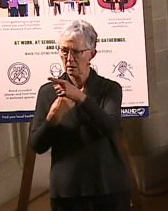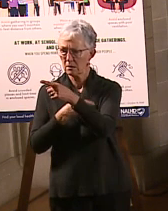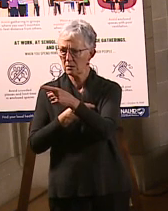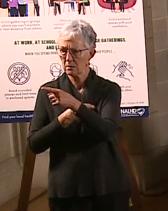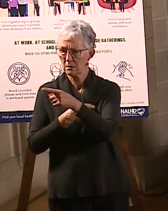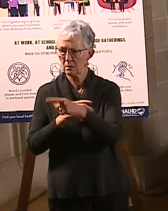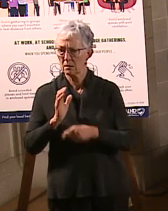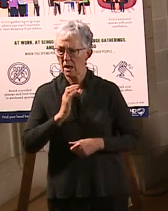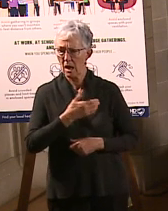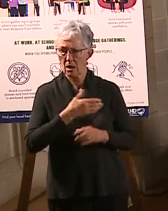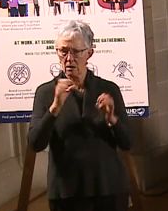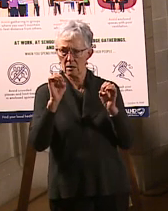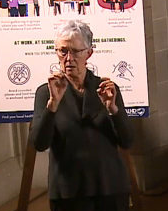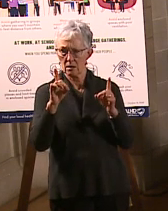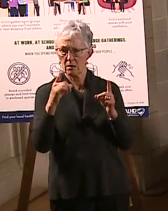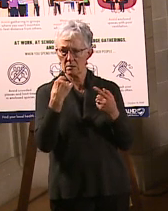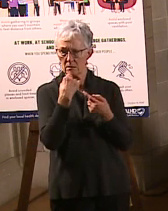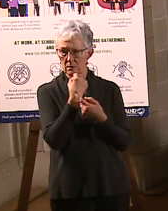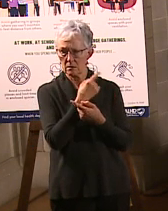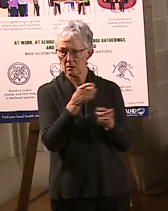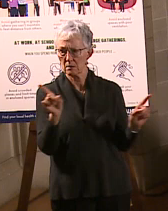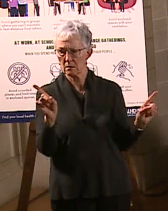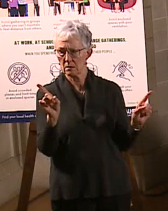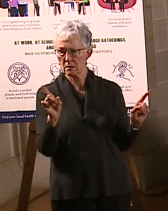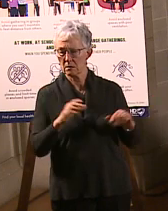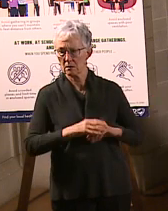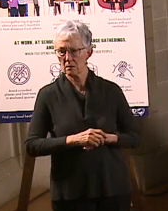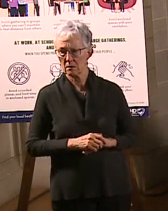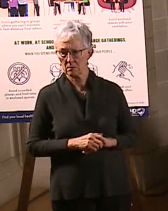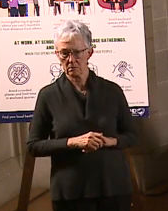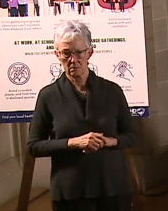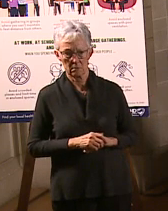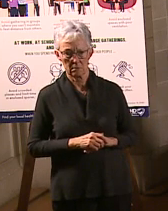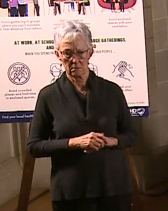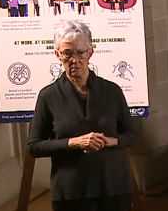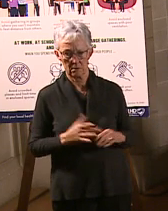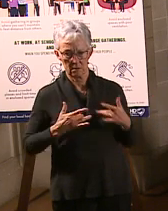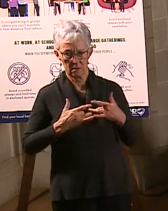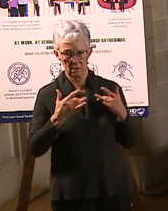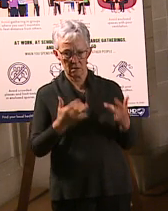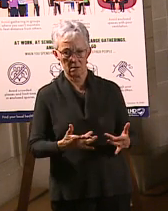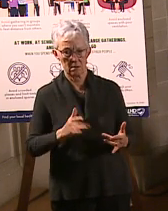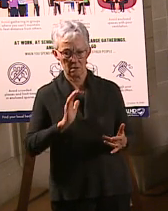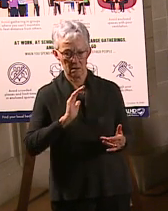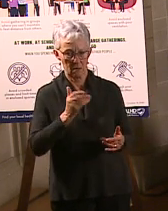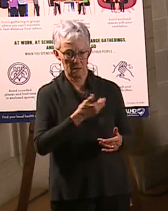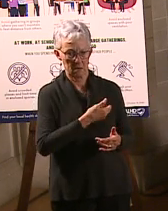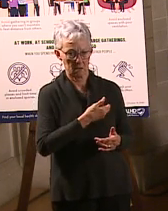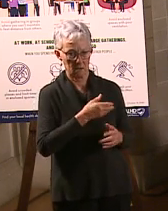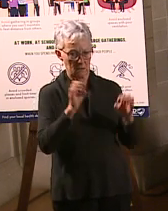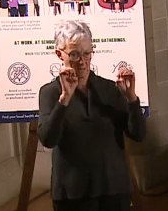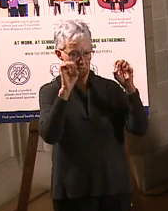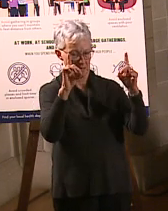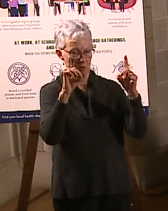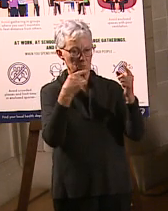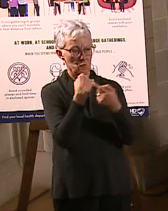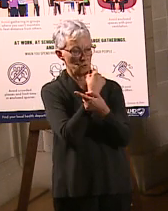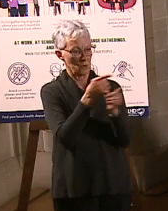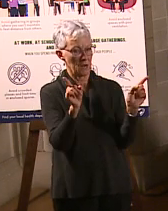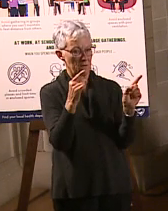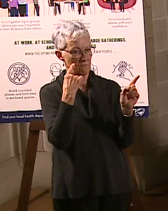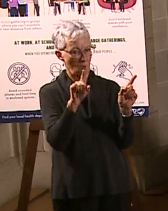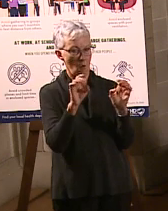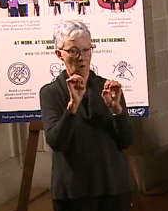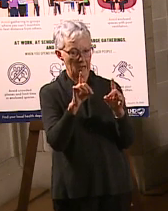our education proclamations focus on choice and educational excellence. Yep, so typically our proclamations with regard to education